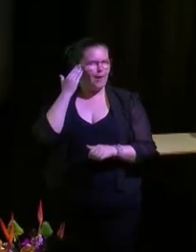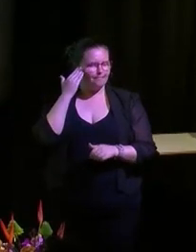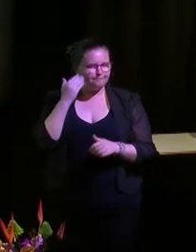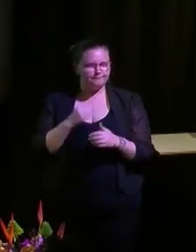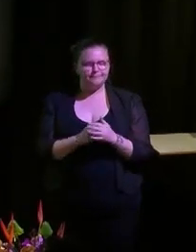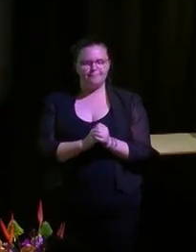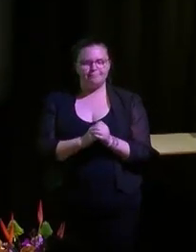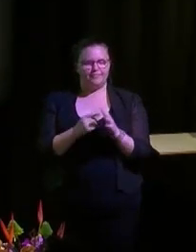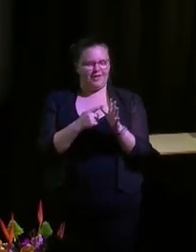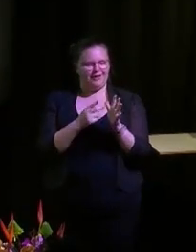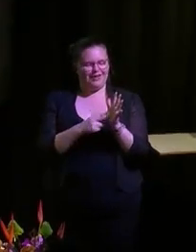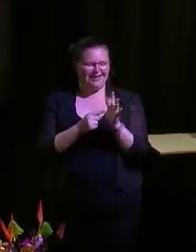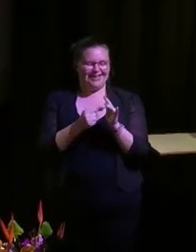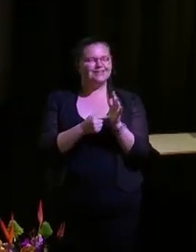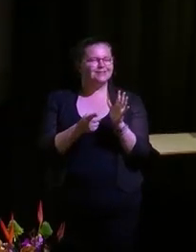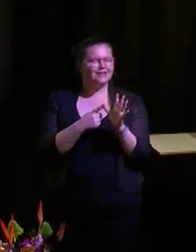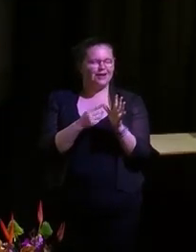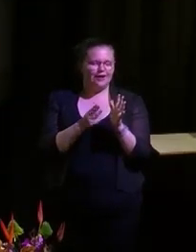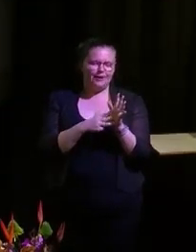Dr. Benita Mabo OIM.